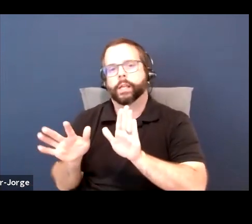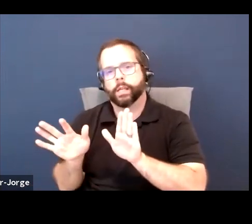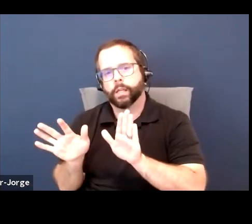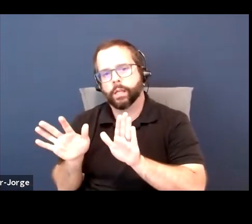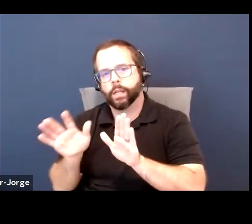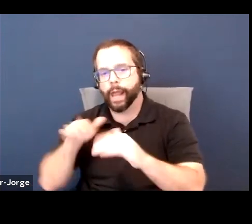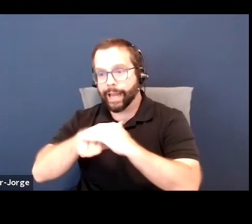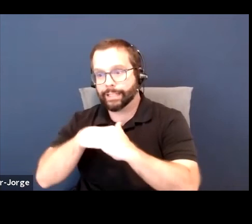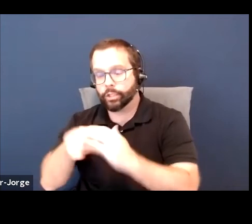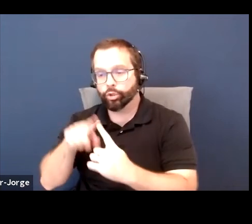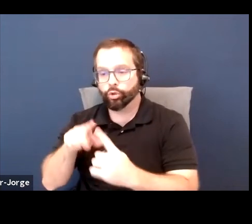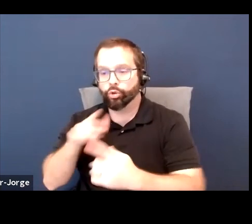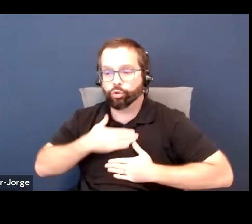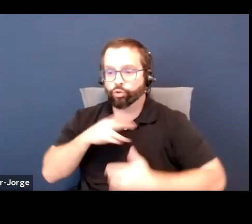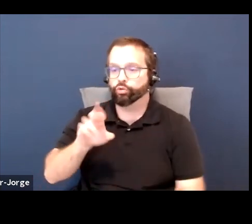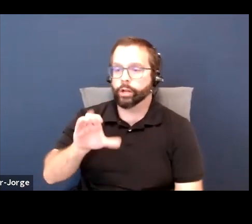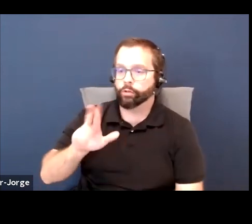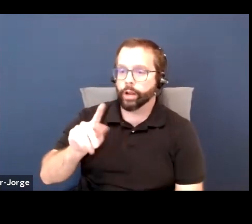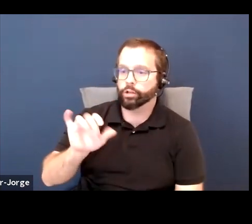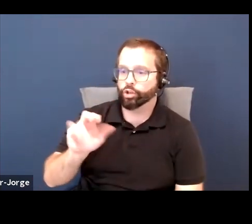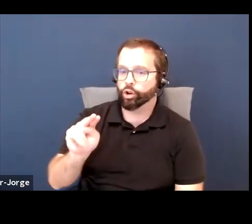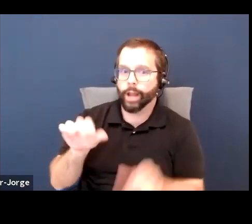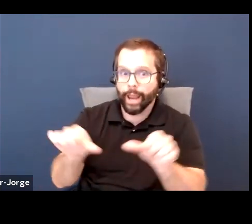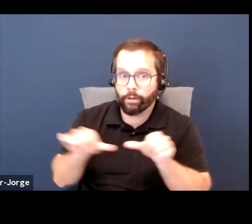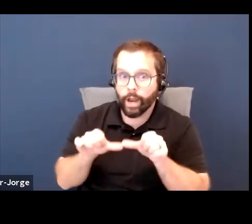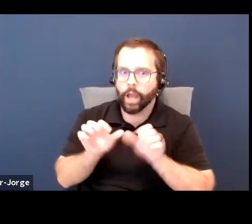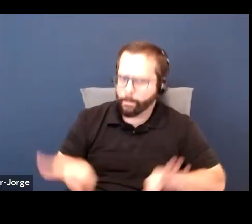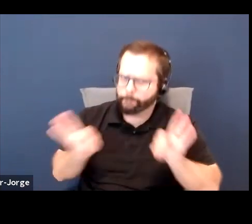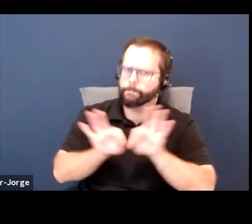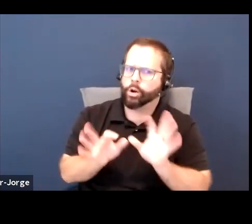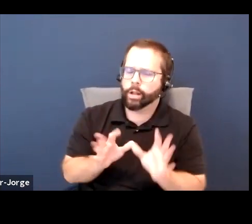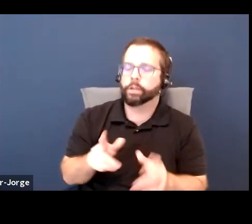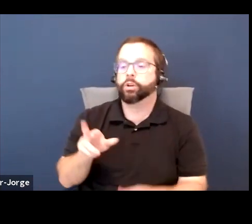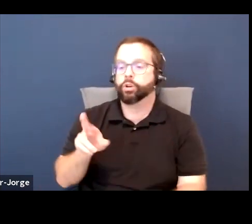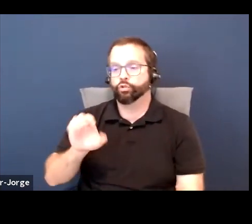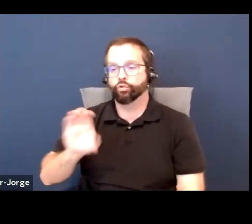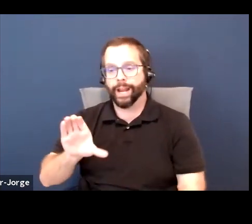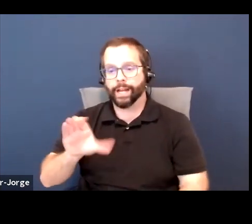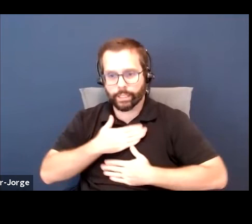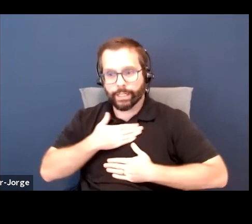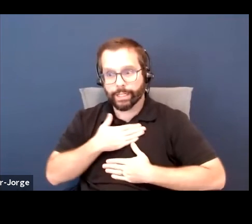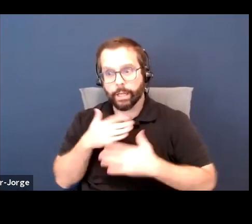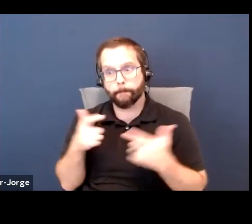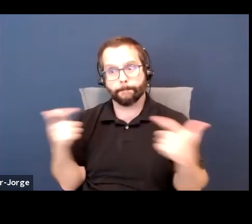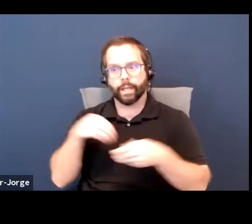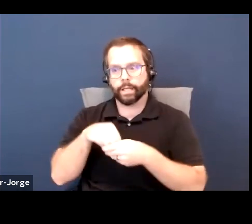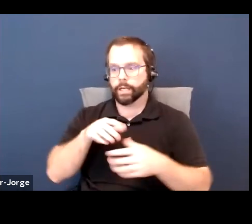Diane mentioned earlier that that recreation is huge in our area. It brings a lot of tourism.